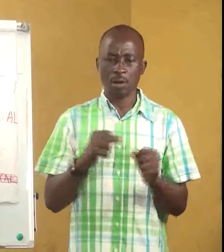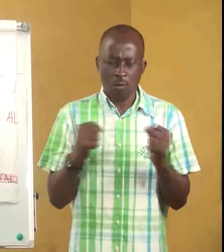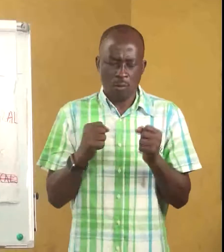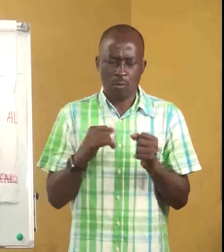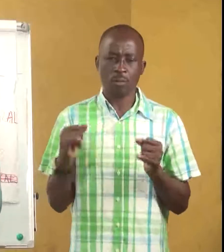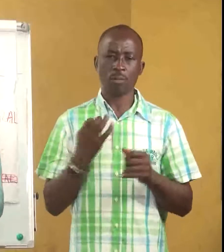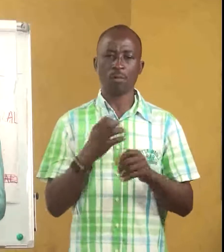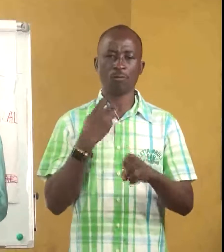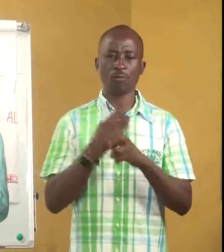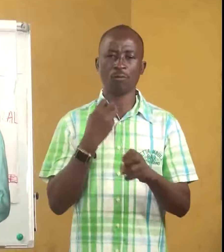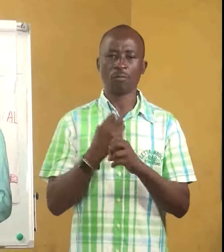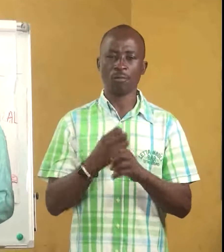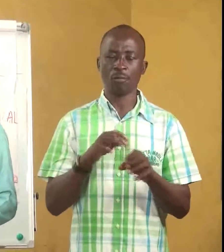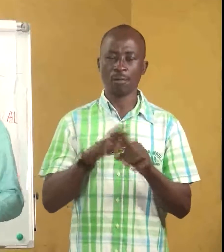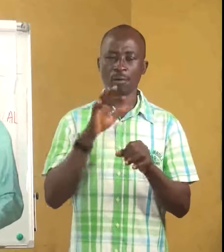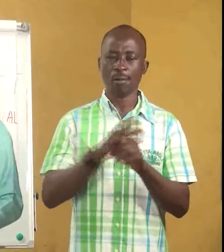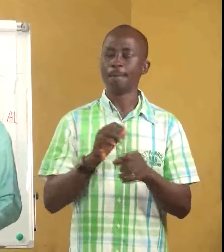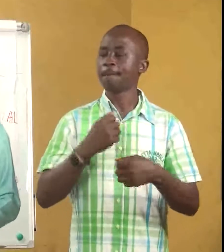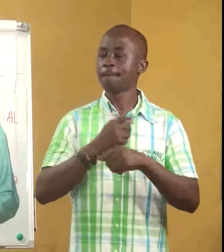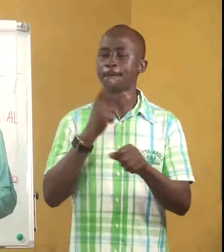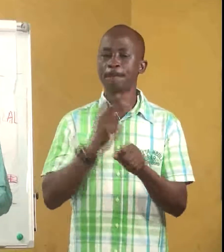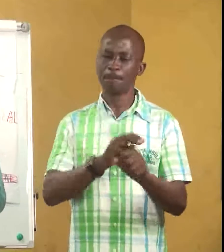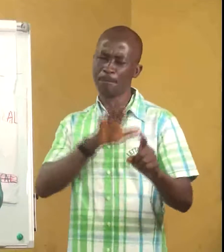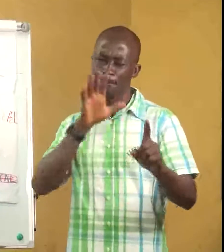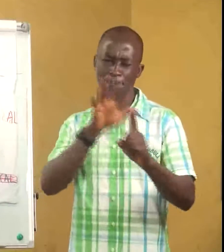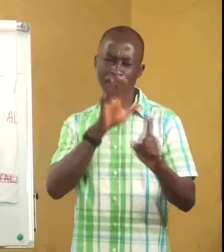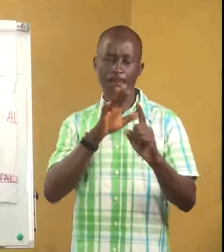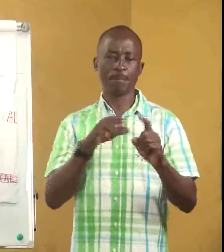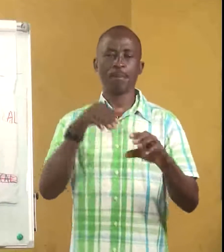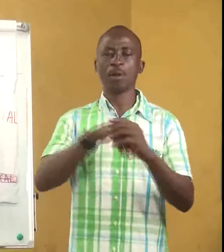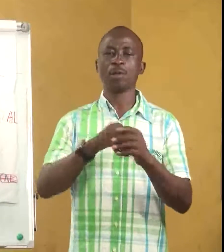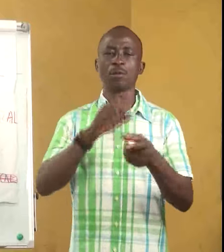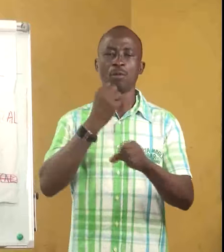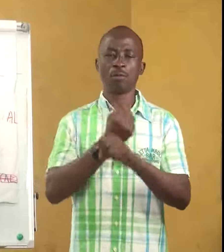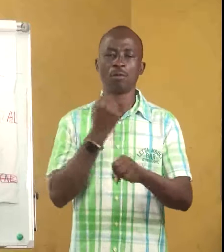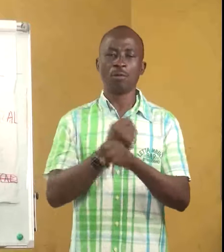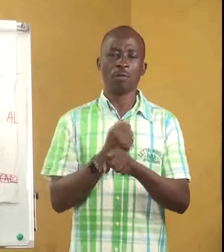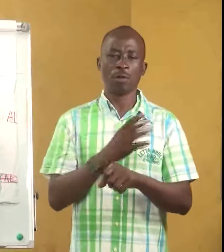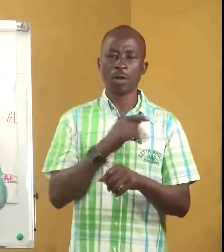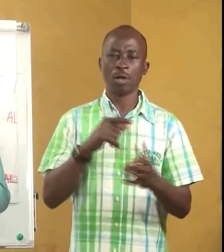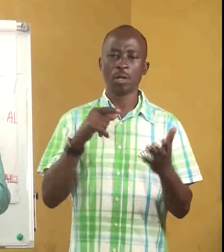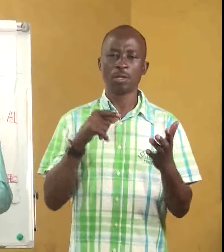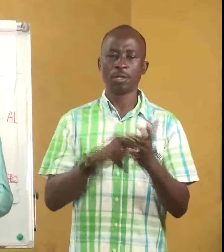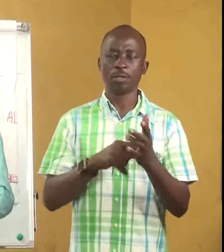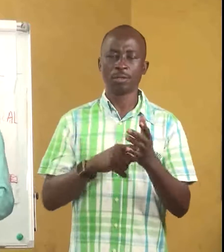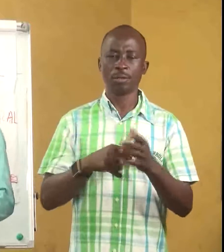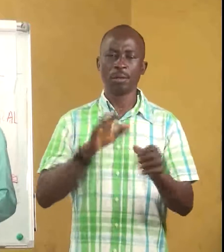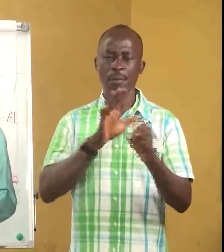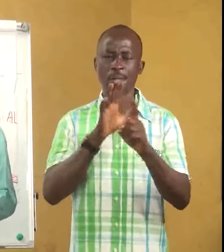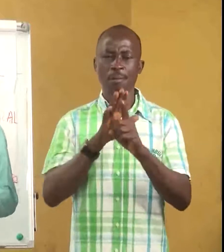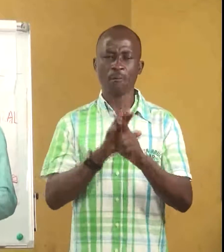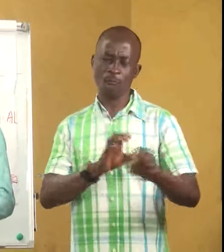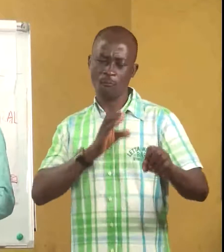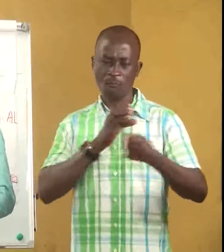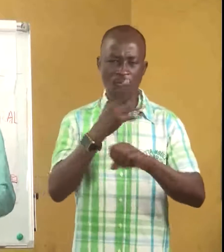of the rock minerals produce pressure within the rock, and these pressures weaken the rock, thereby forcing